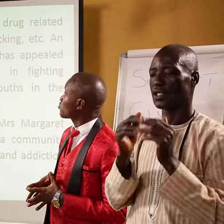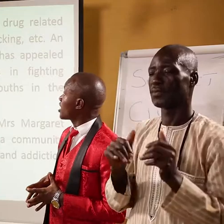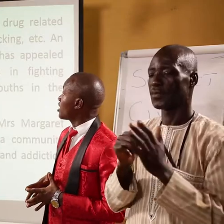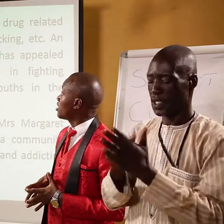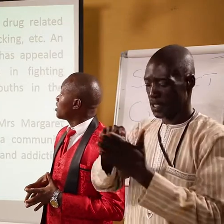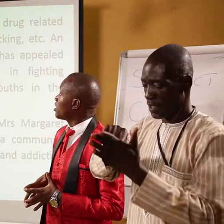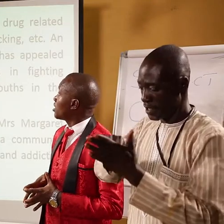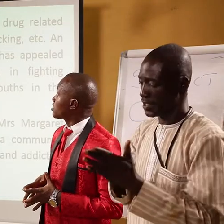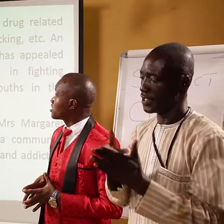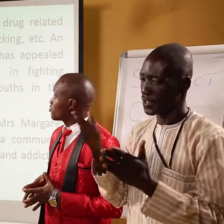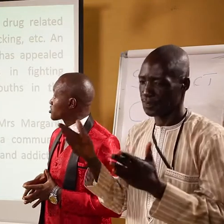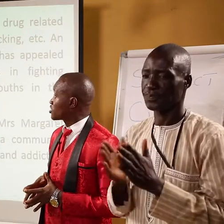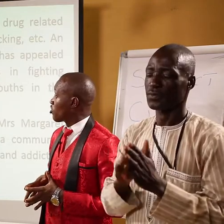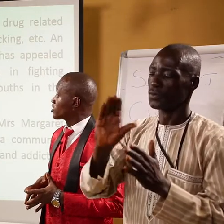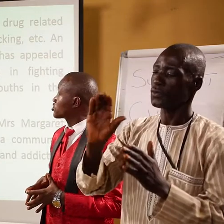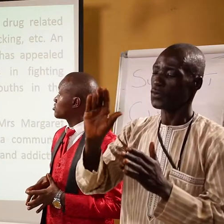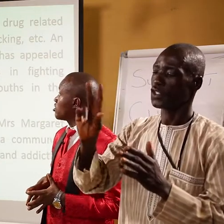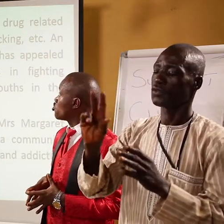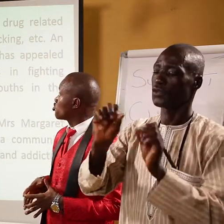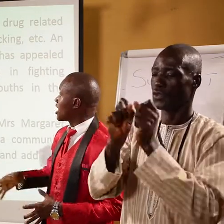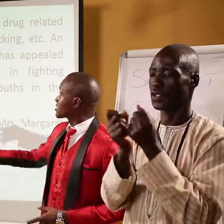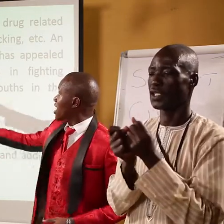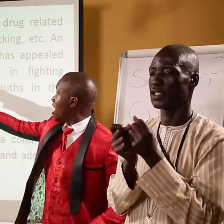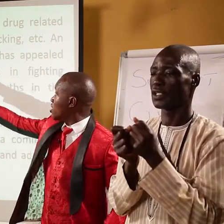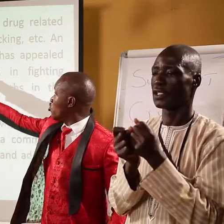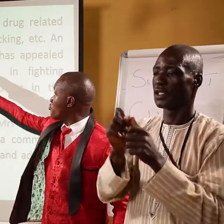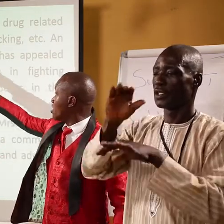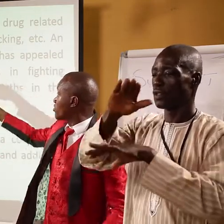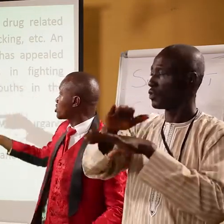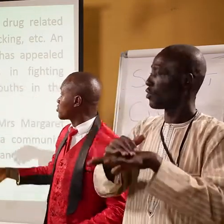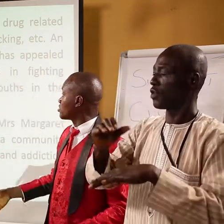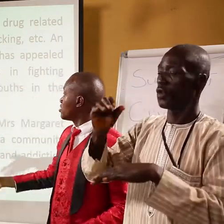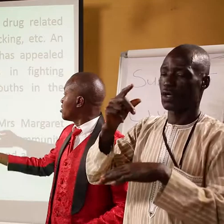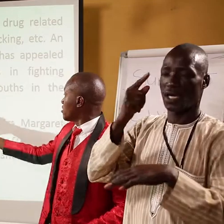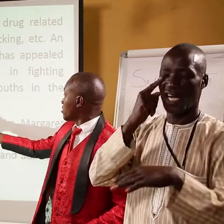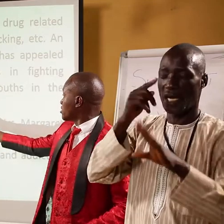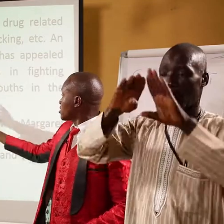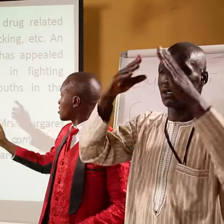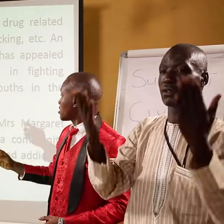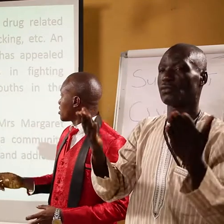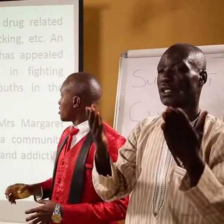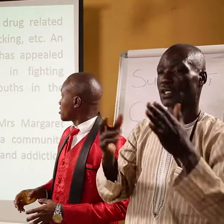this particular civil society organization, known as Eye-Opener Foundation,